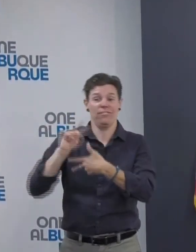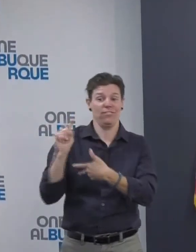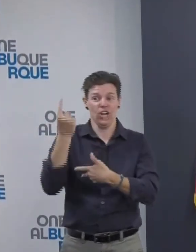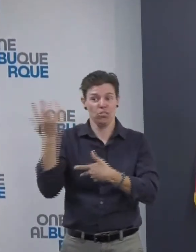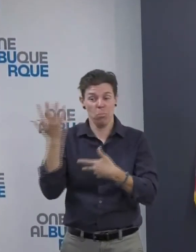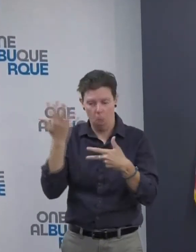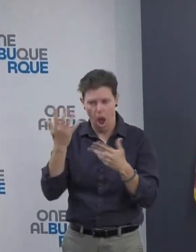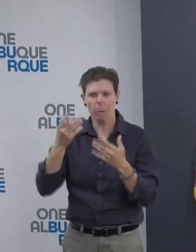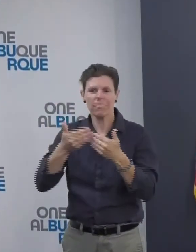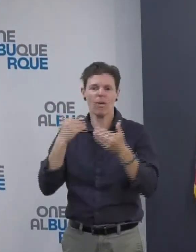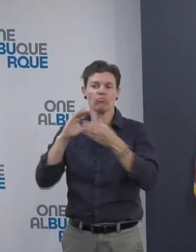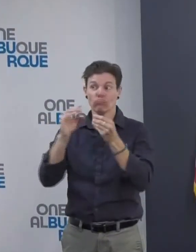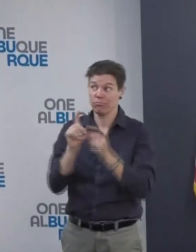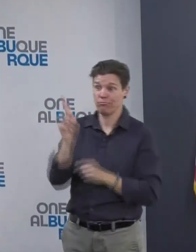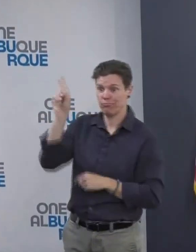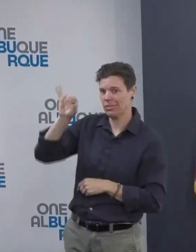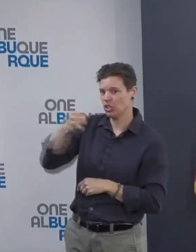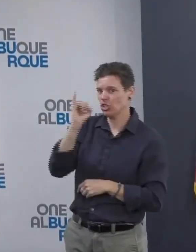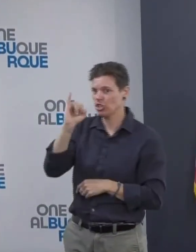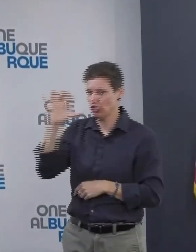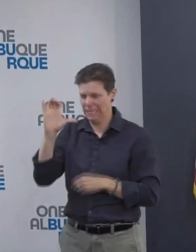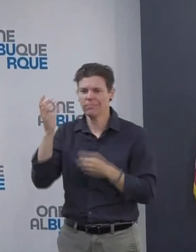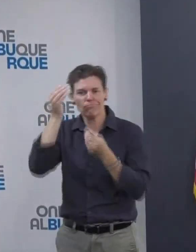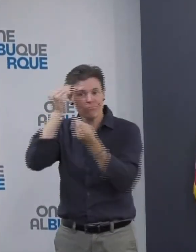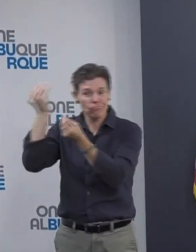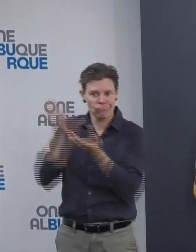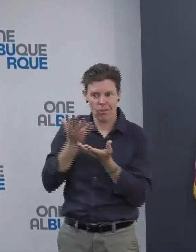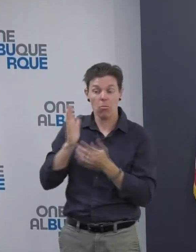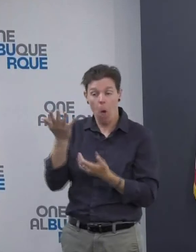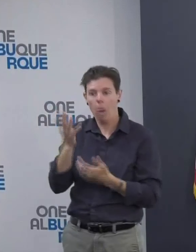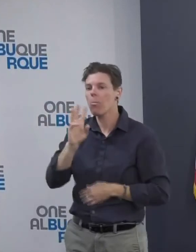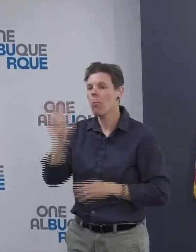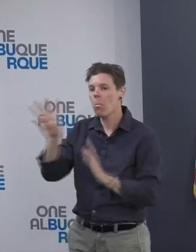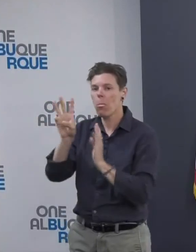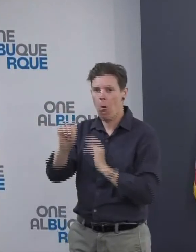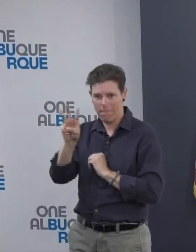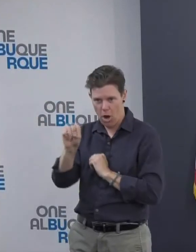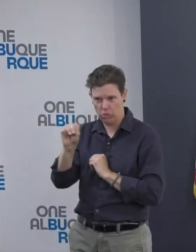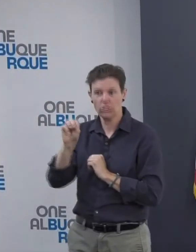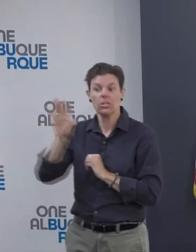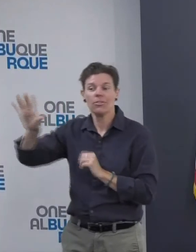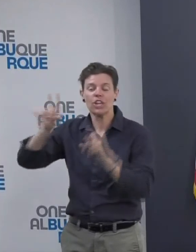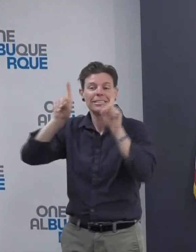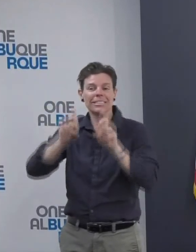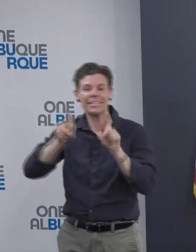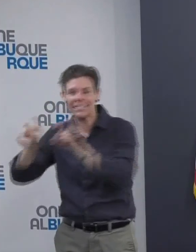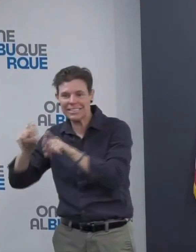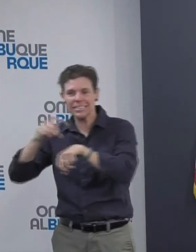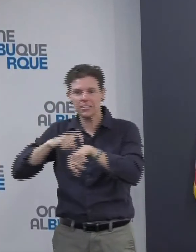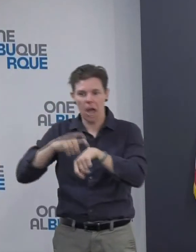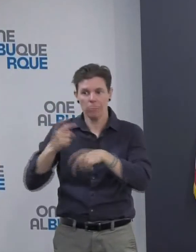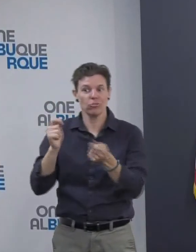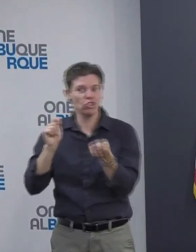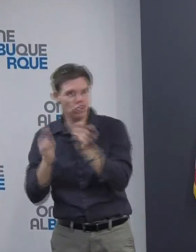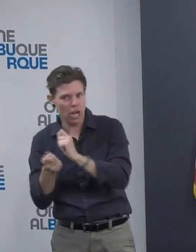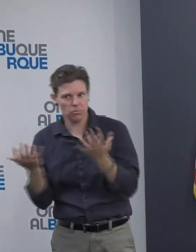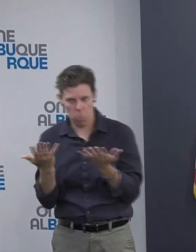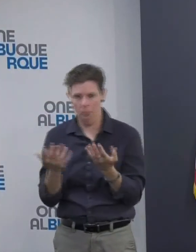Walmart's COVID-19 testing hours have changed. So as a heads up to folks, there are now, they're Monday through